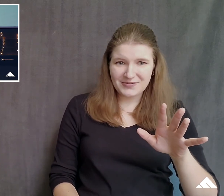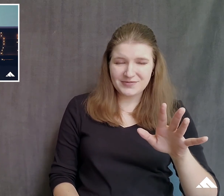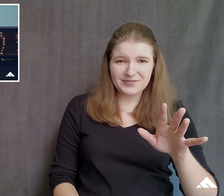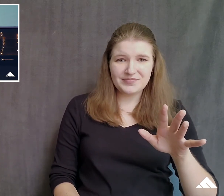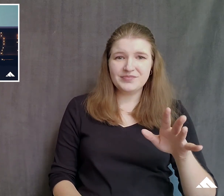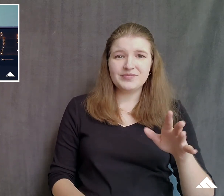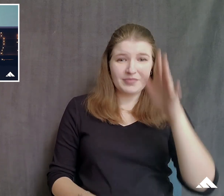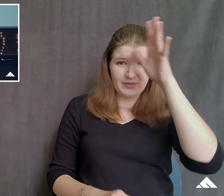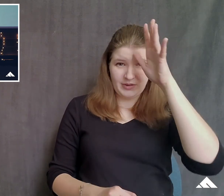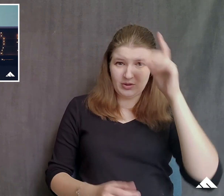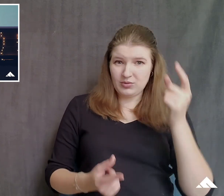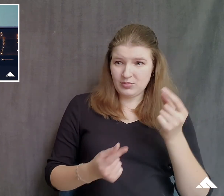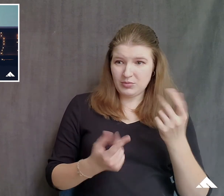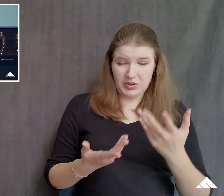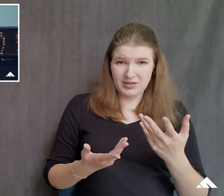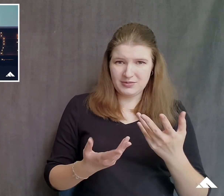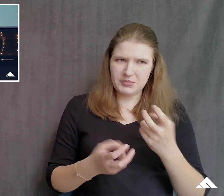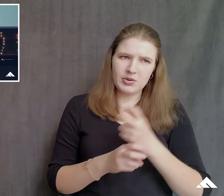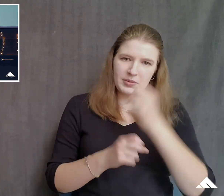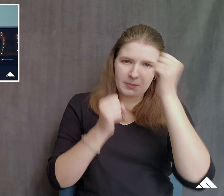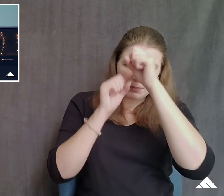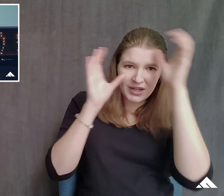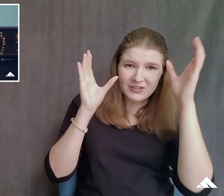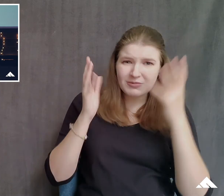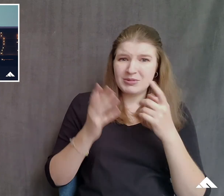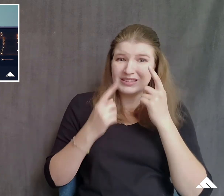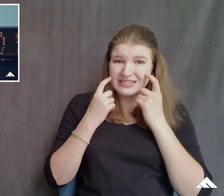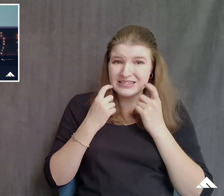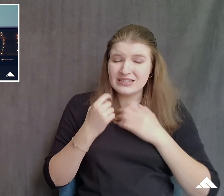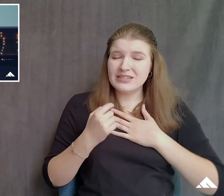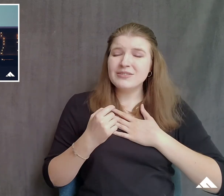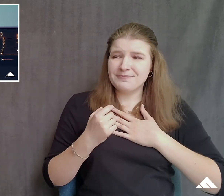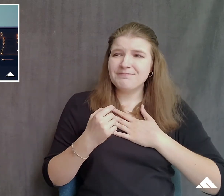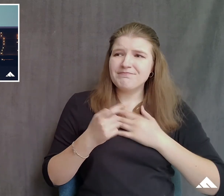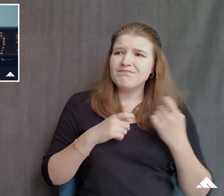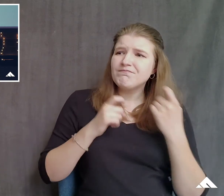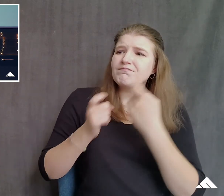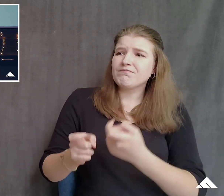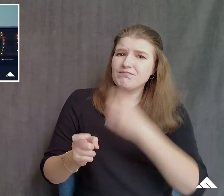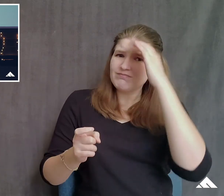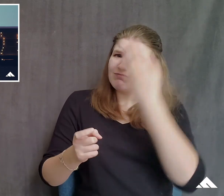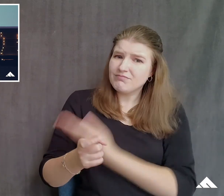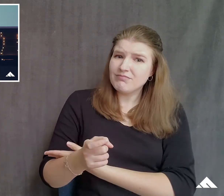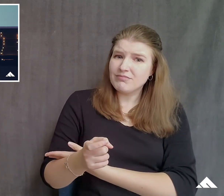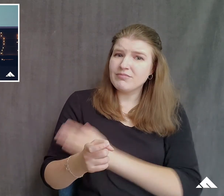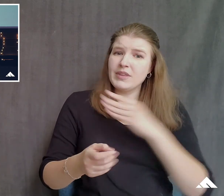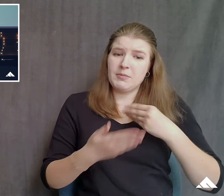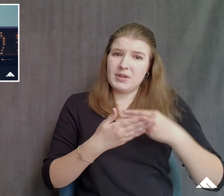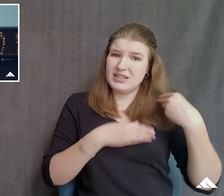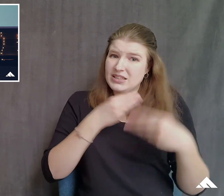Instead, it's hard to imagine, but he probably with tears in his eyes, hands over this to this rebellious son his share of the